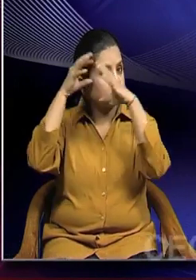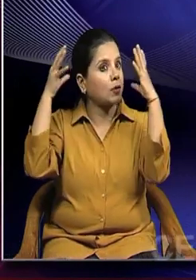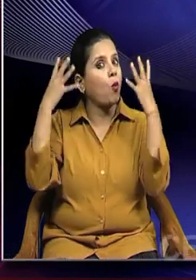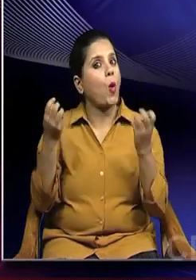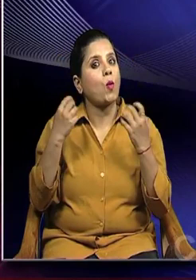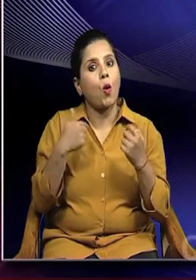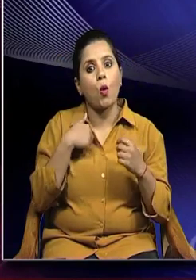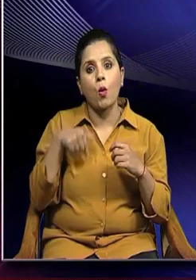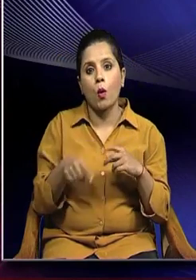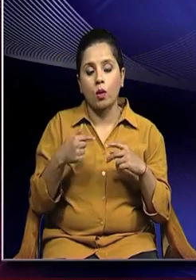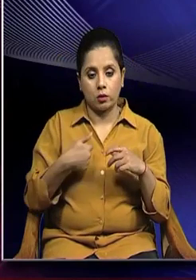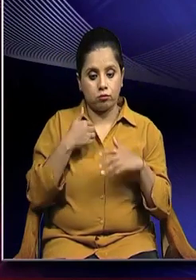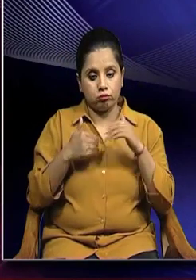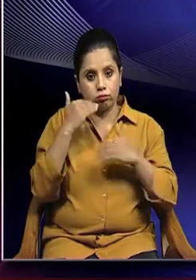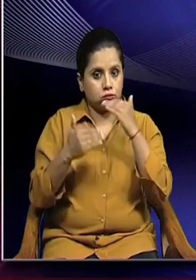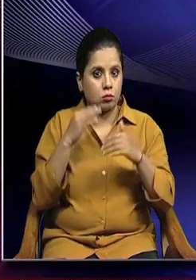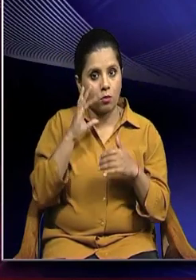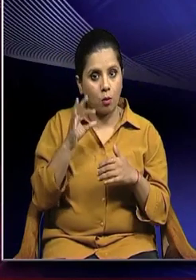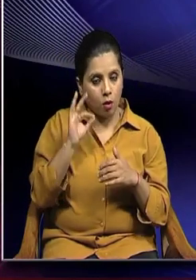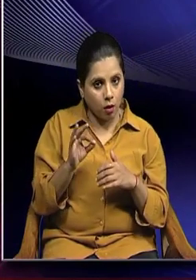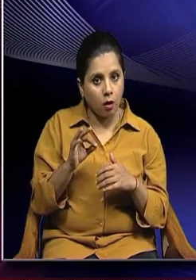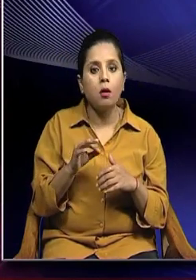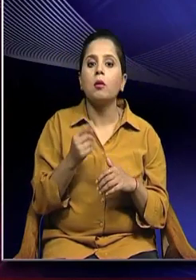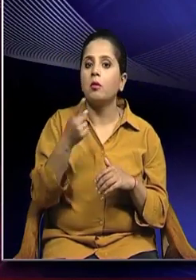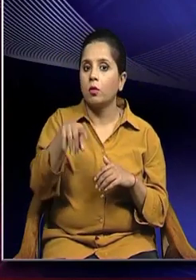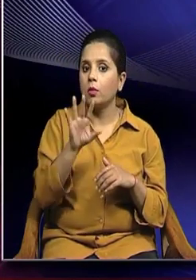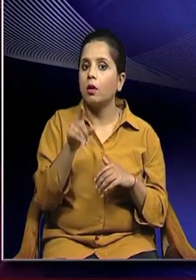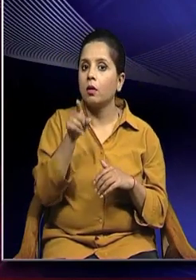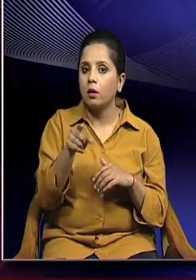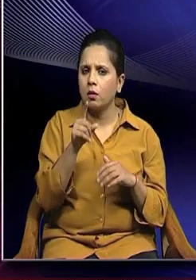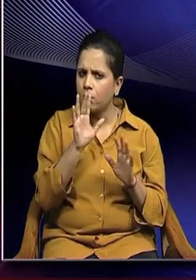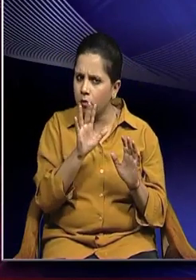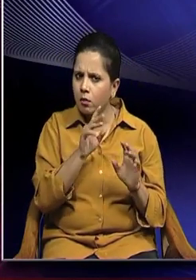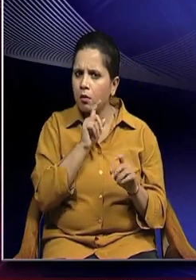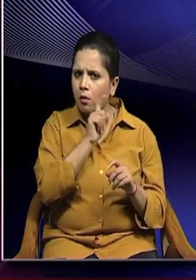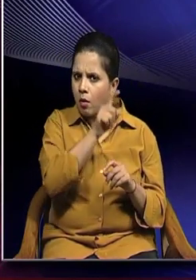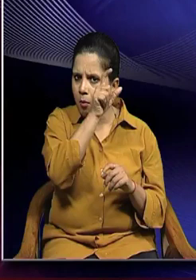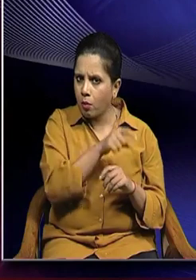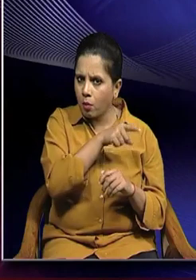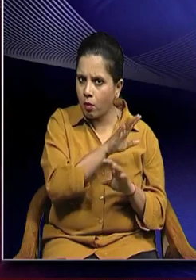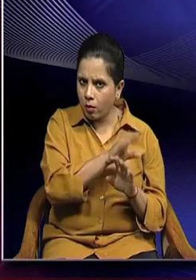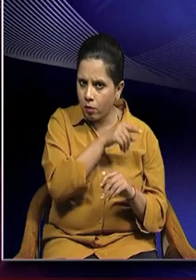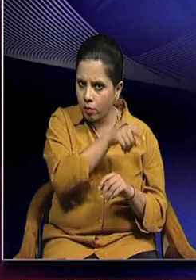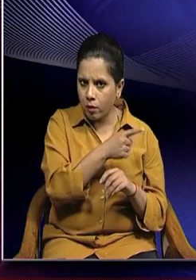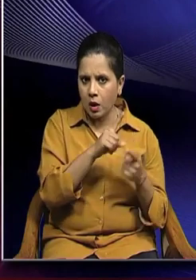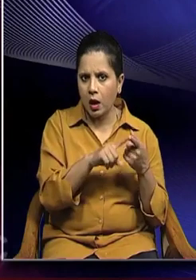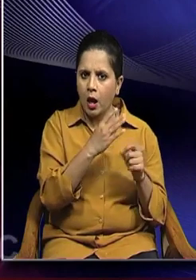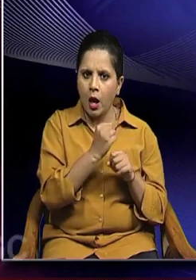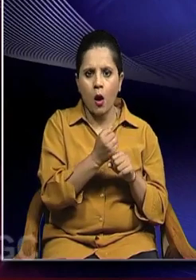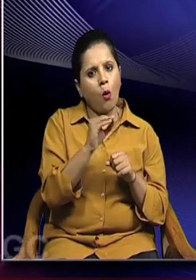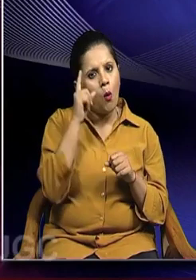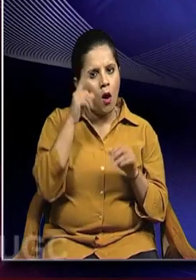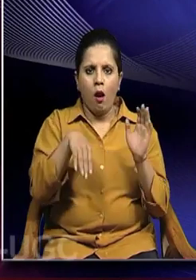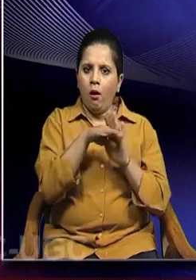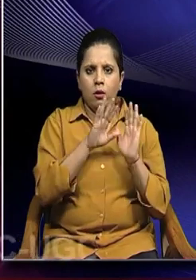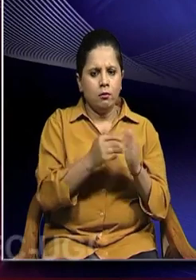for his self development, you should be very confirmed that the person is at the ego level,